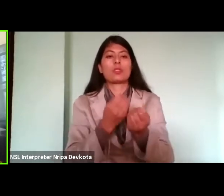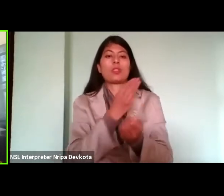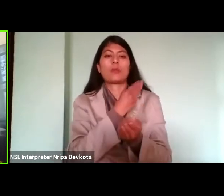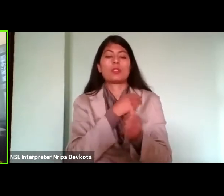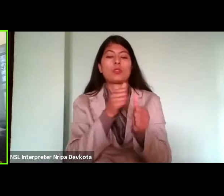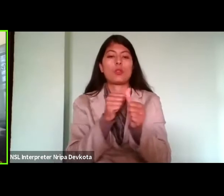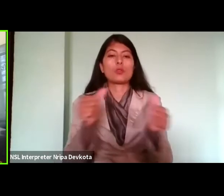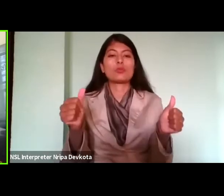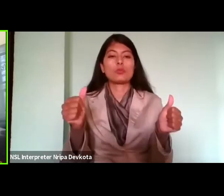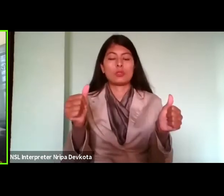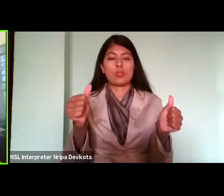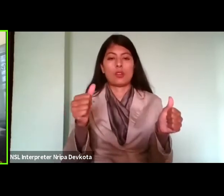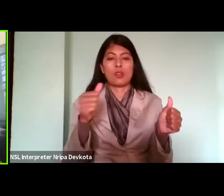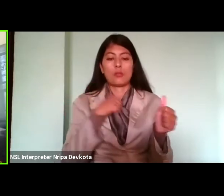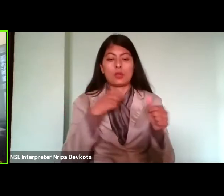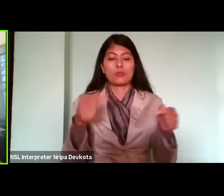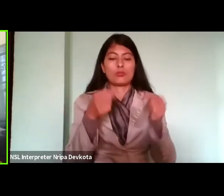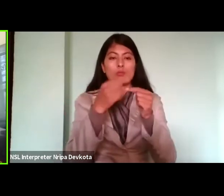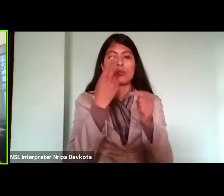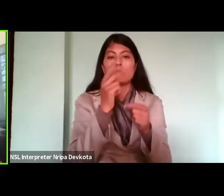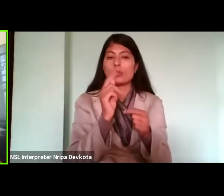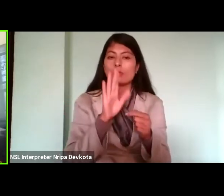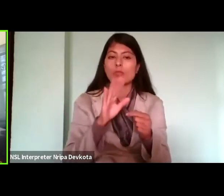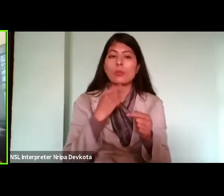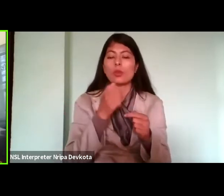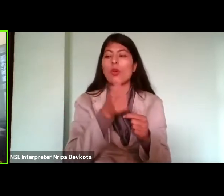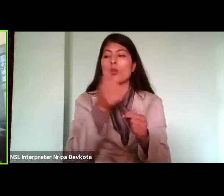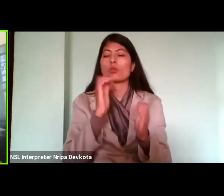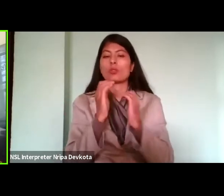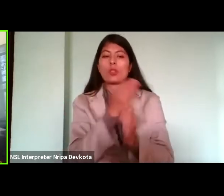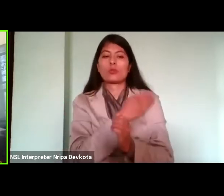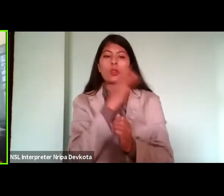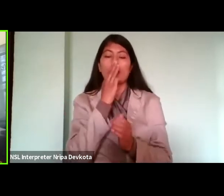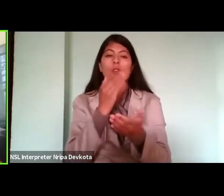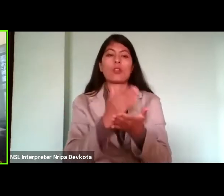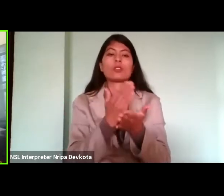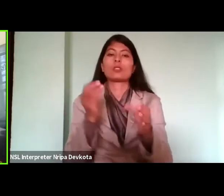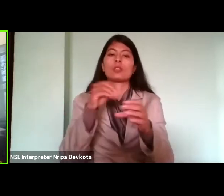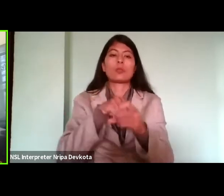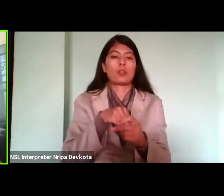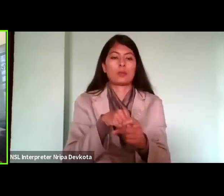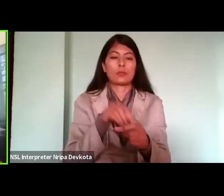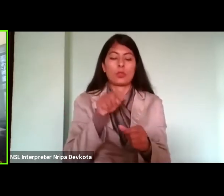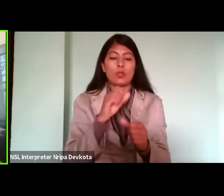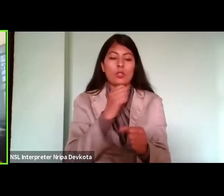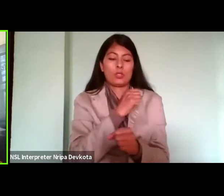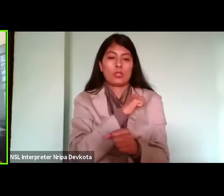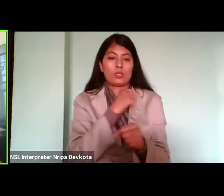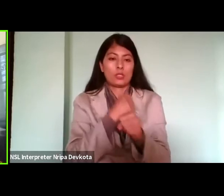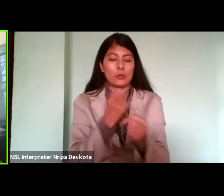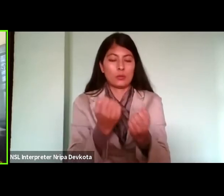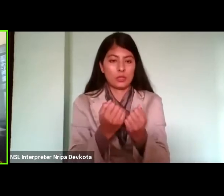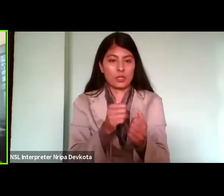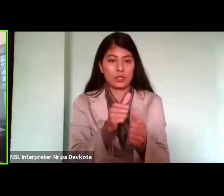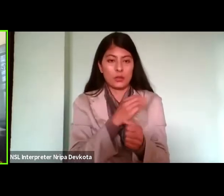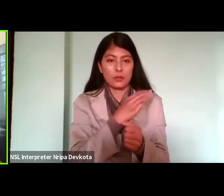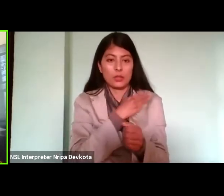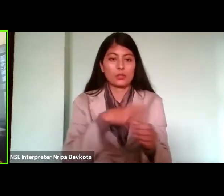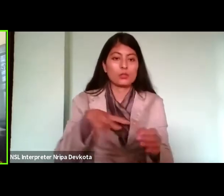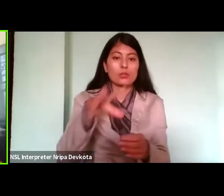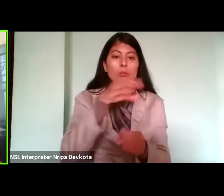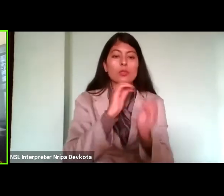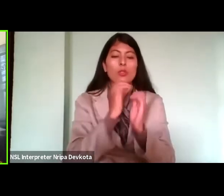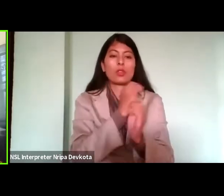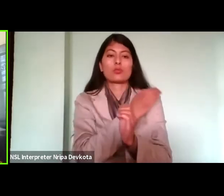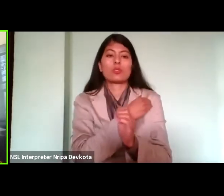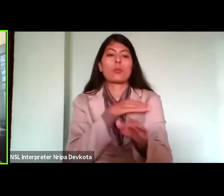other recommendations? So this has actually made sure that sex workers are actually excluded from all the other recommendations, which